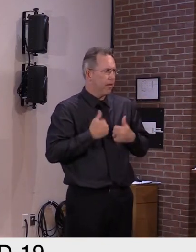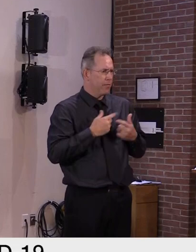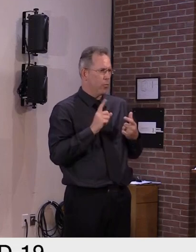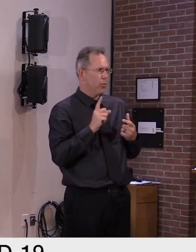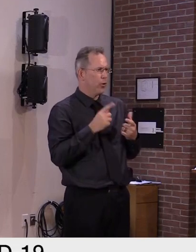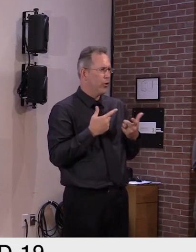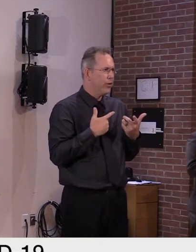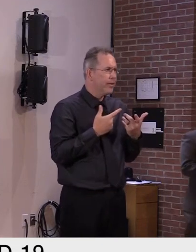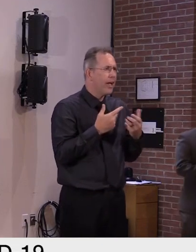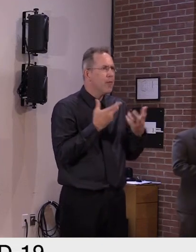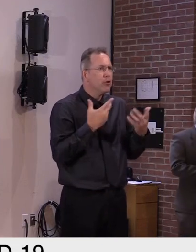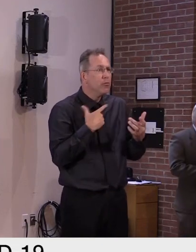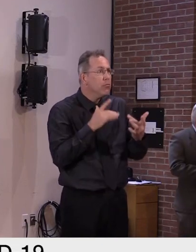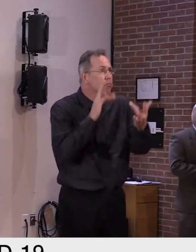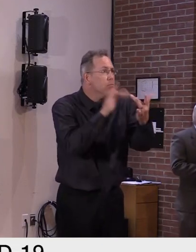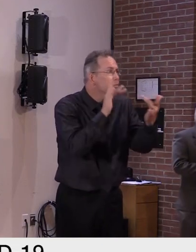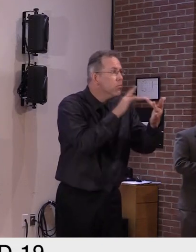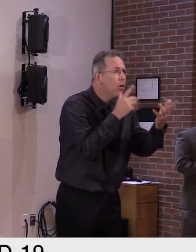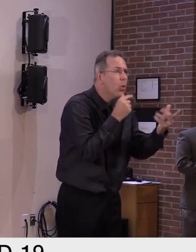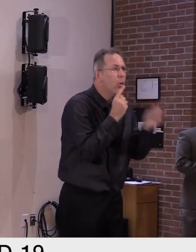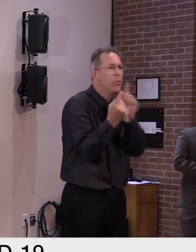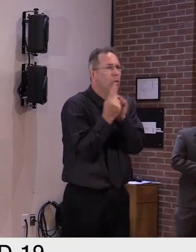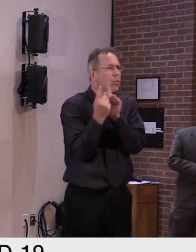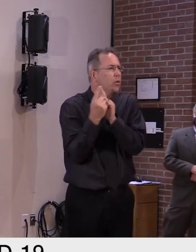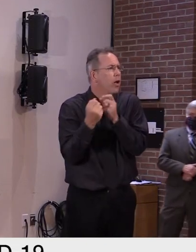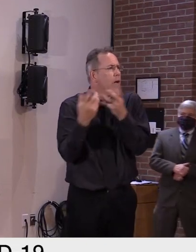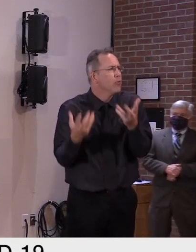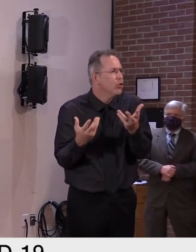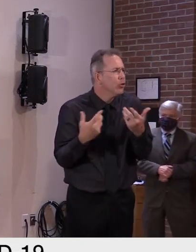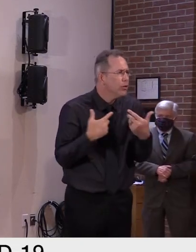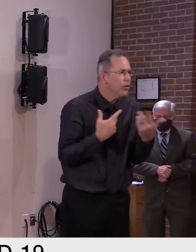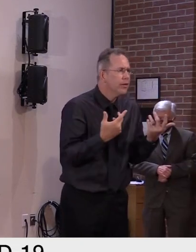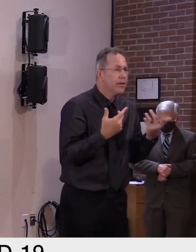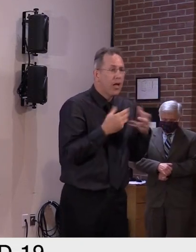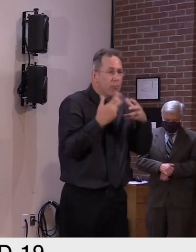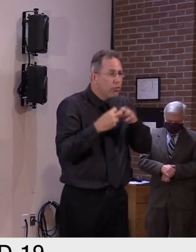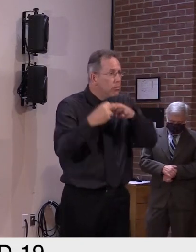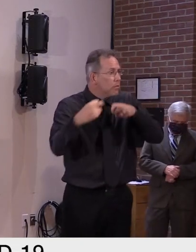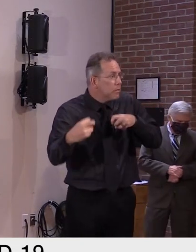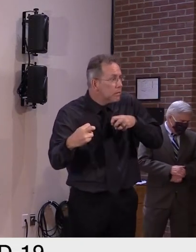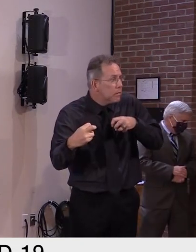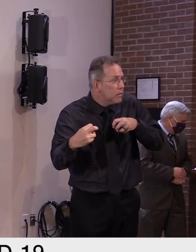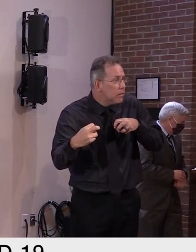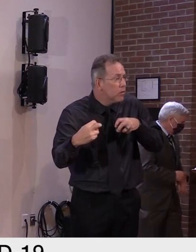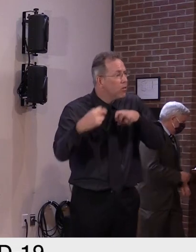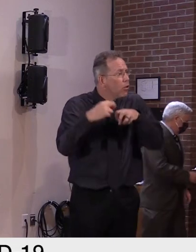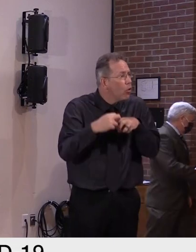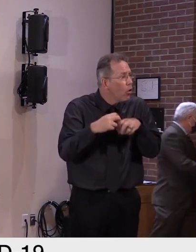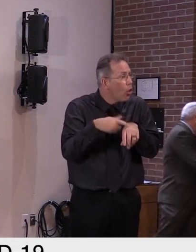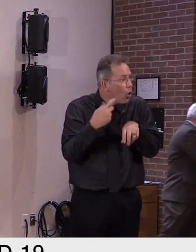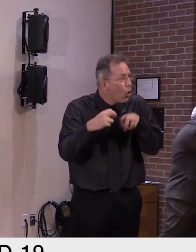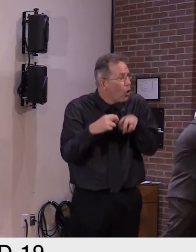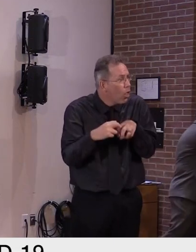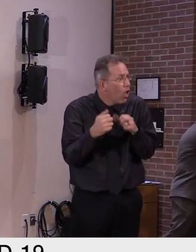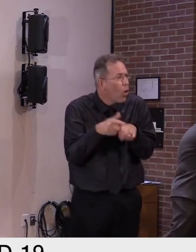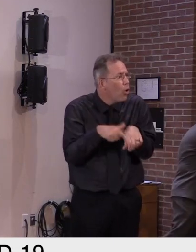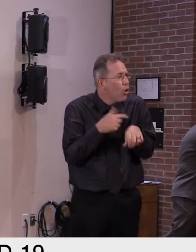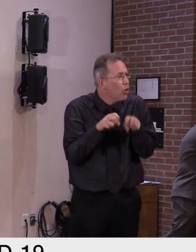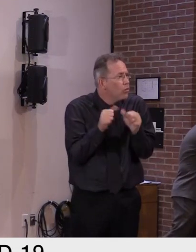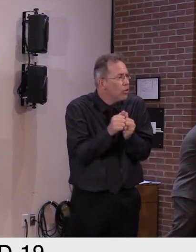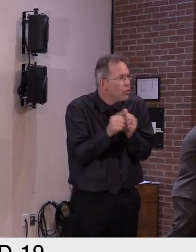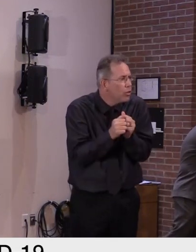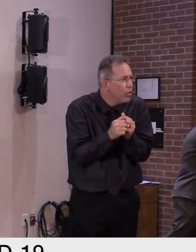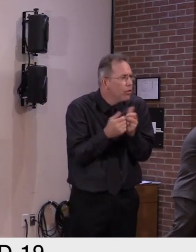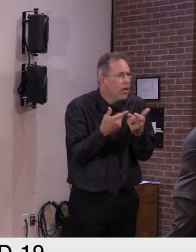socially connected, because we can stay socially connected so well with people and still not put ourselves or them